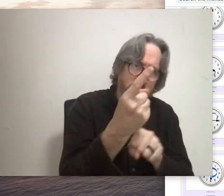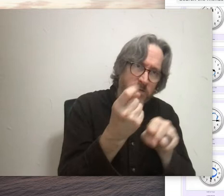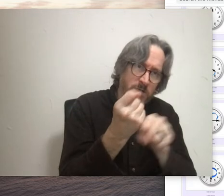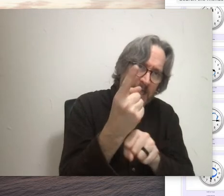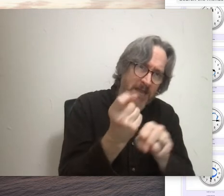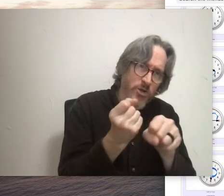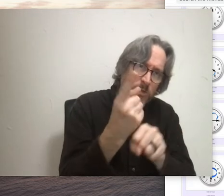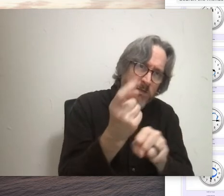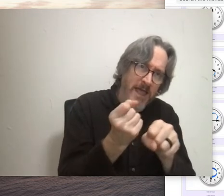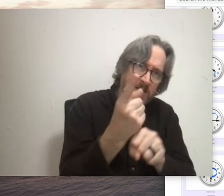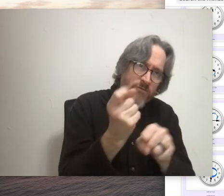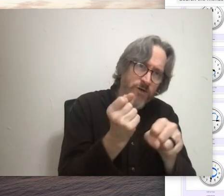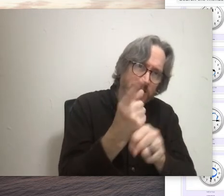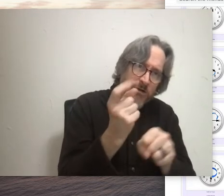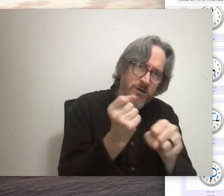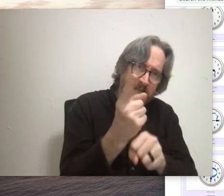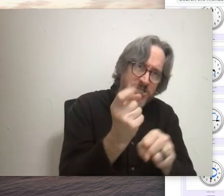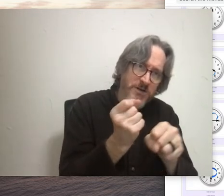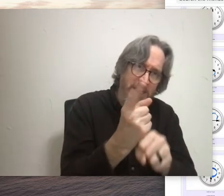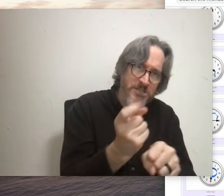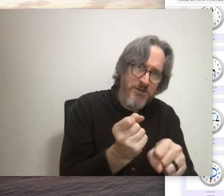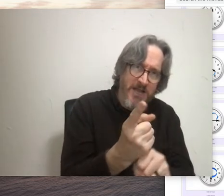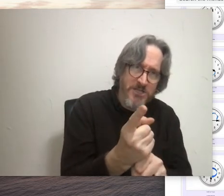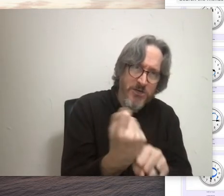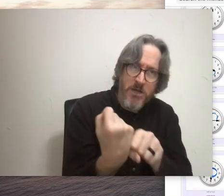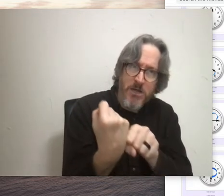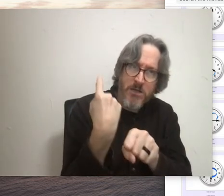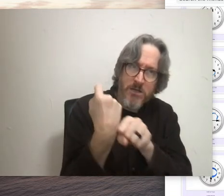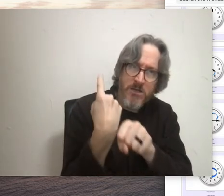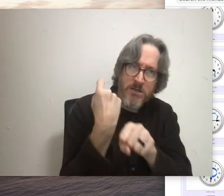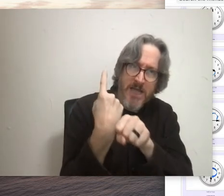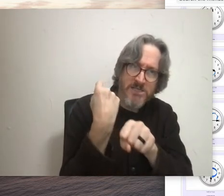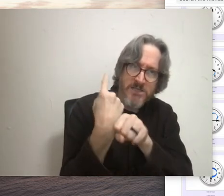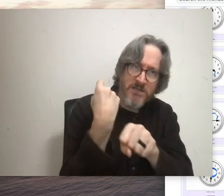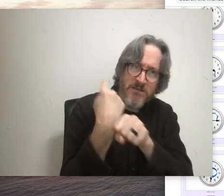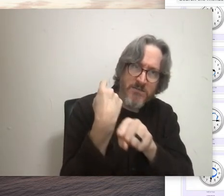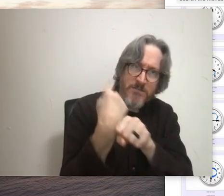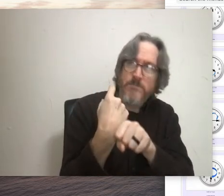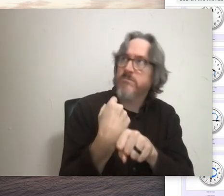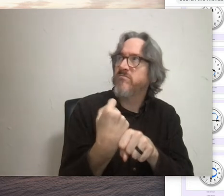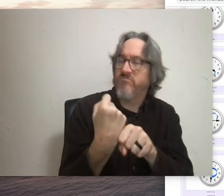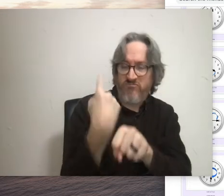about. Annual, every year, next year, and next year, and next year.